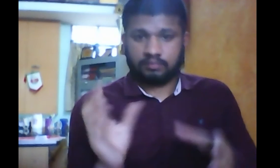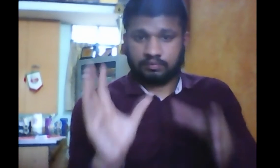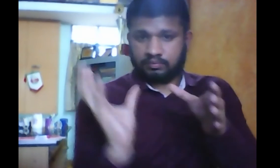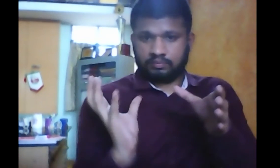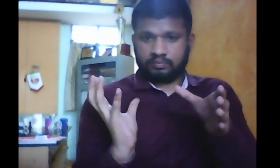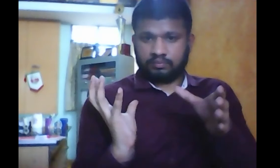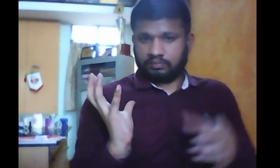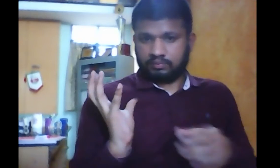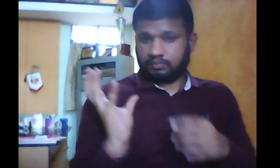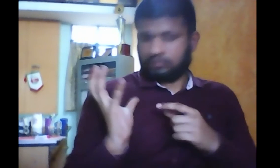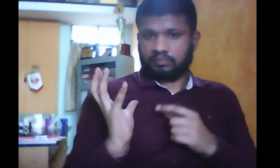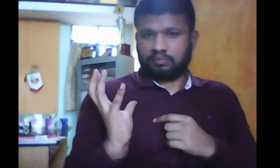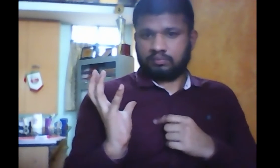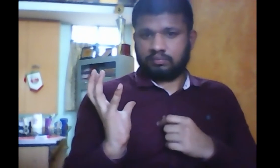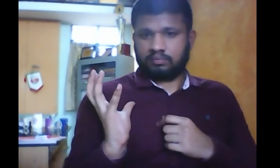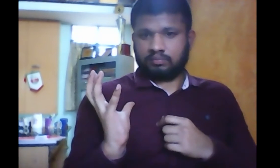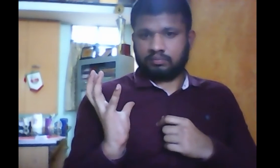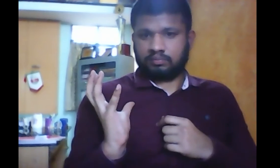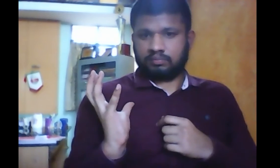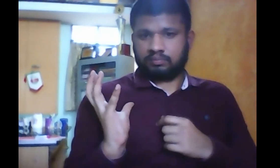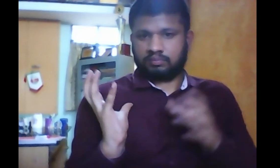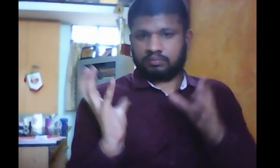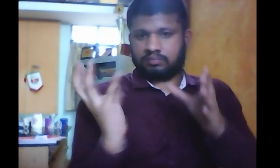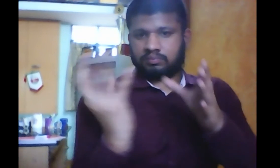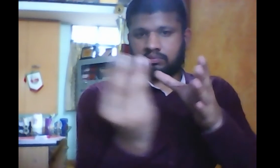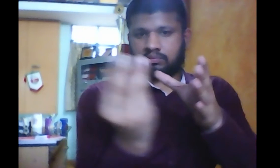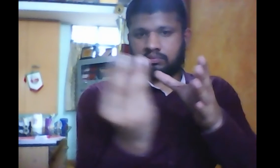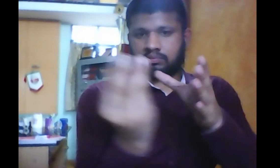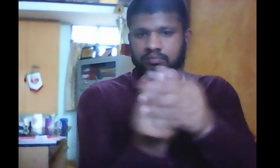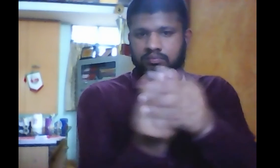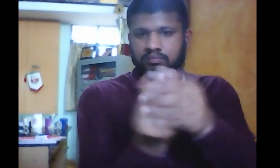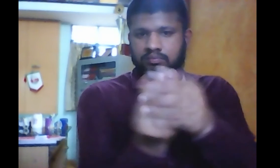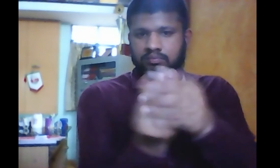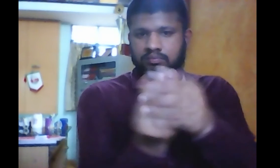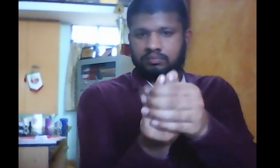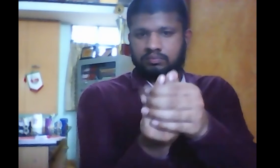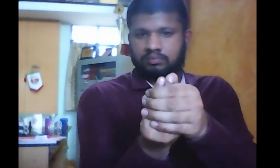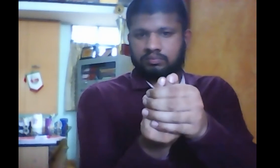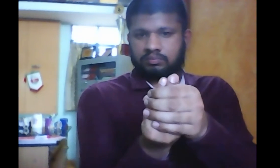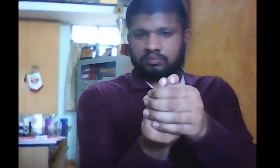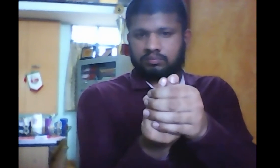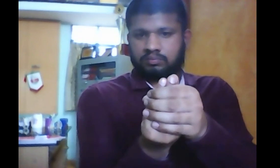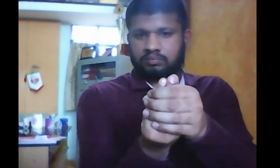Aditya, you are doing it. Yeah. Now this hand here comes the left